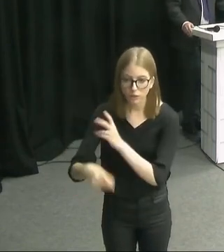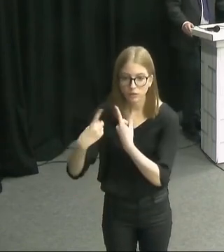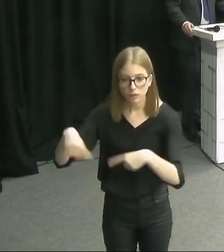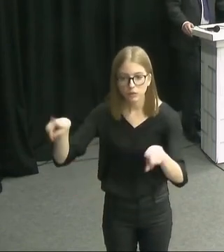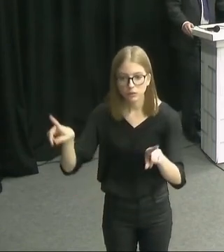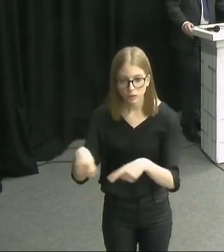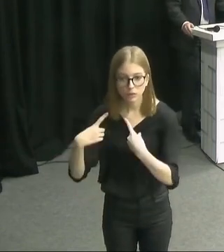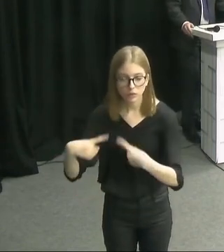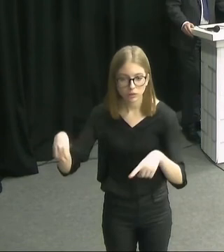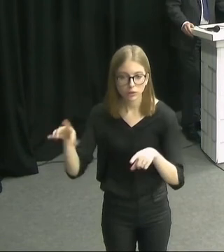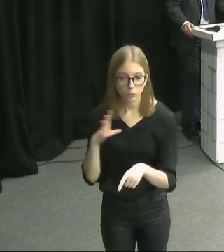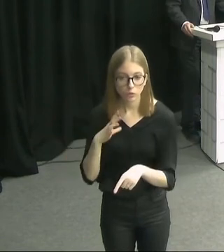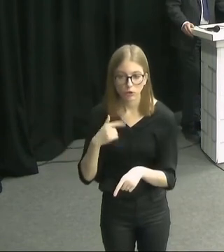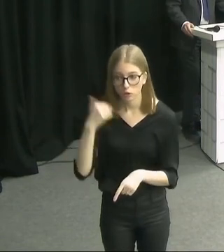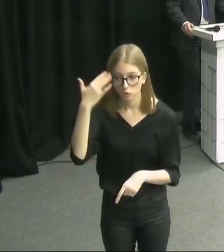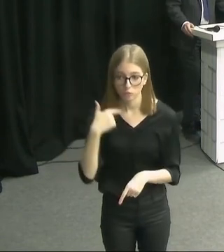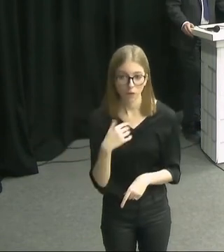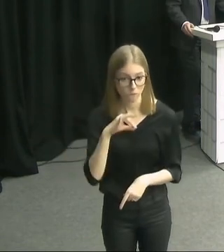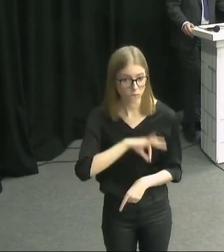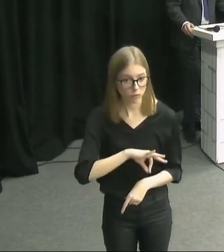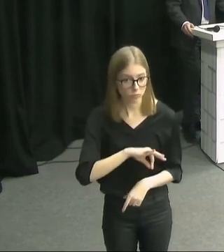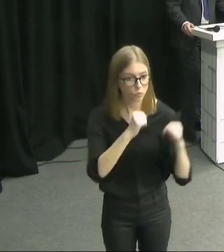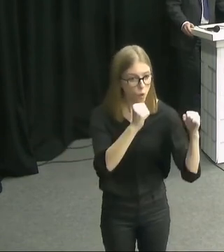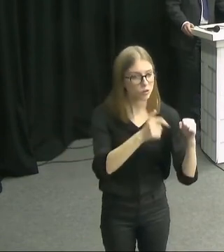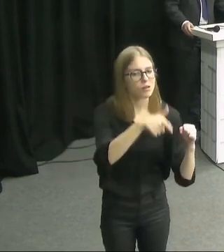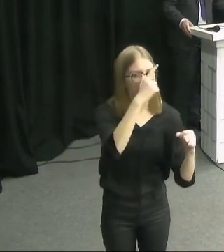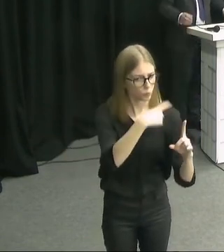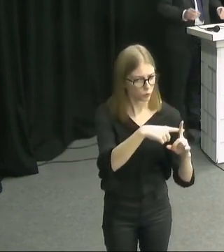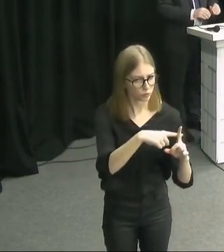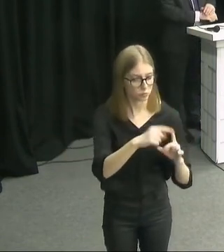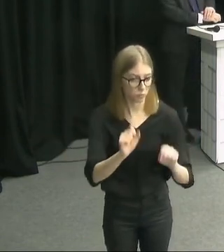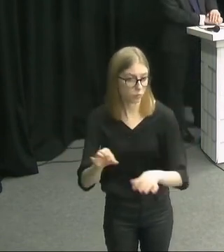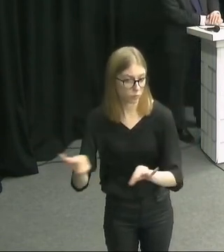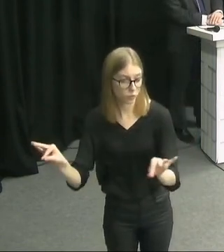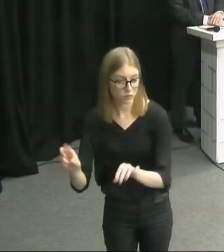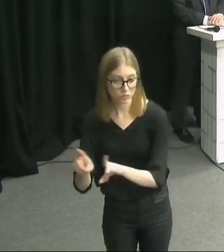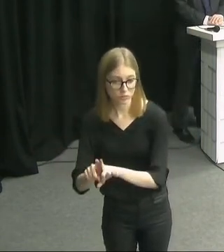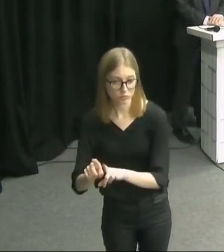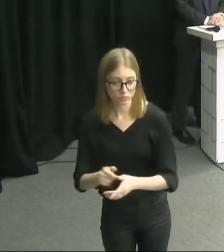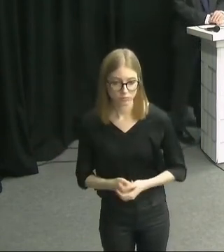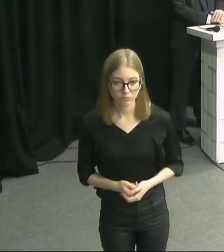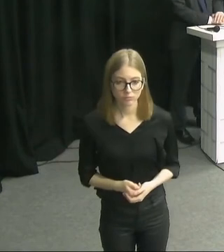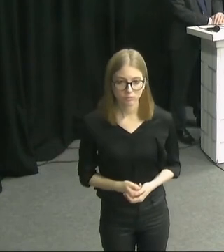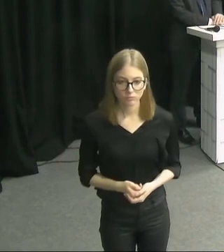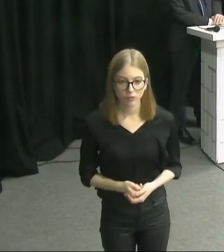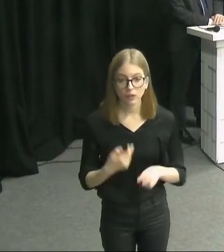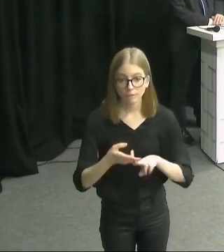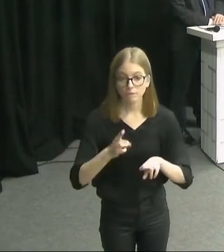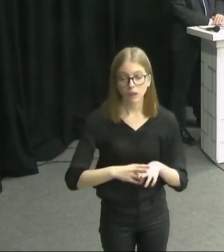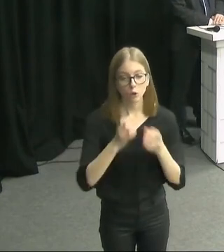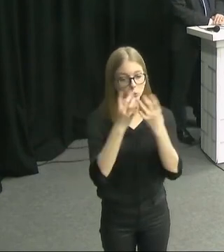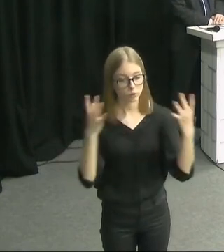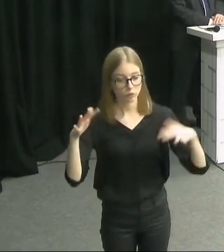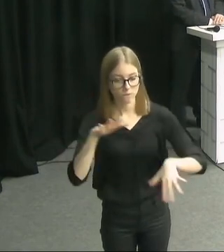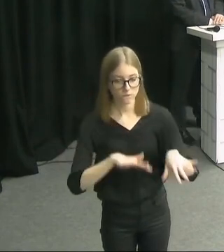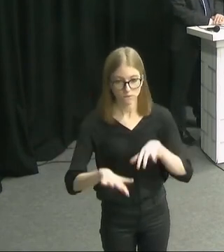art. I formed part of the choir for many years. This is also an important activity.